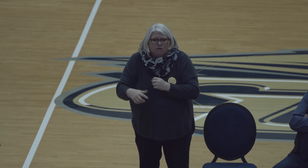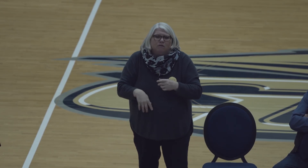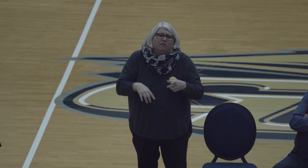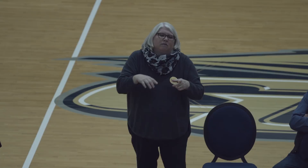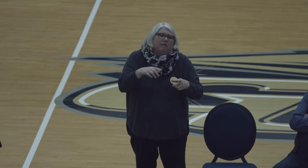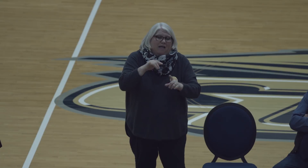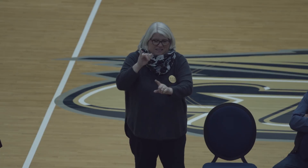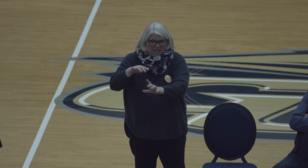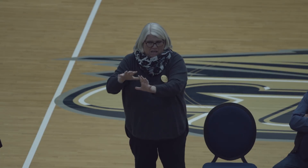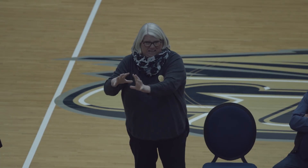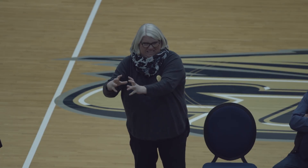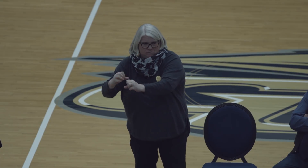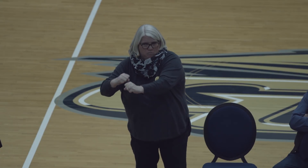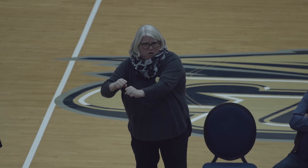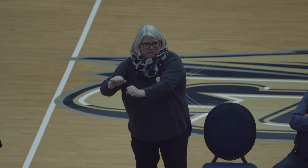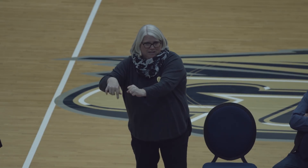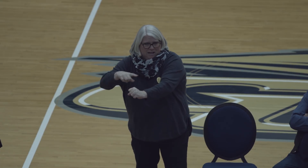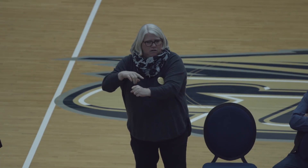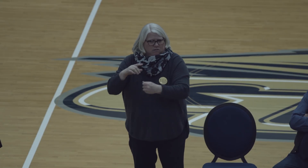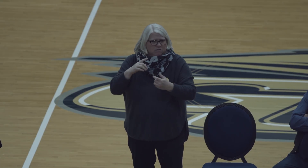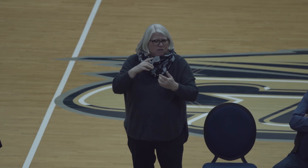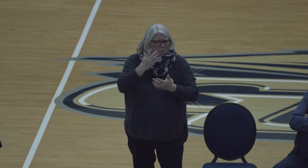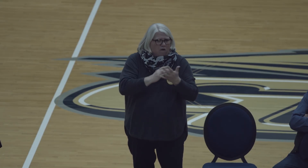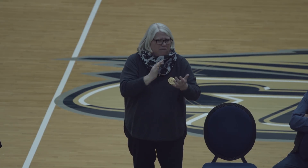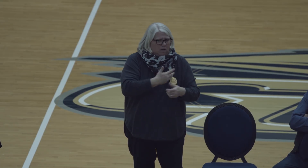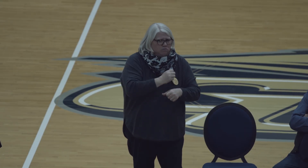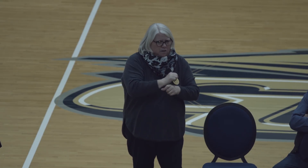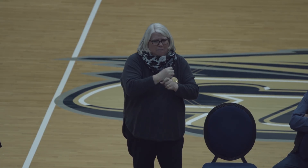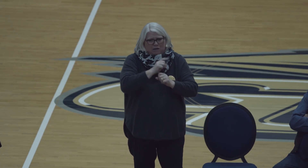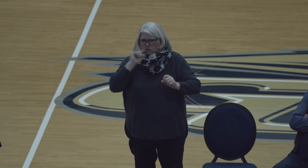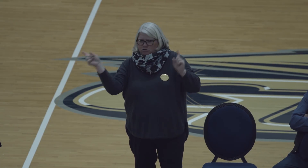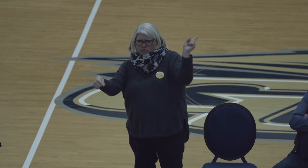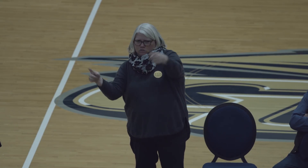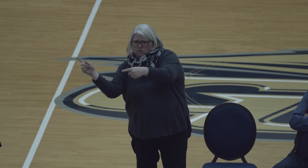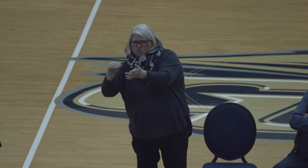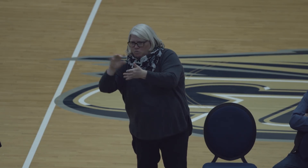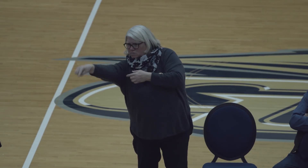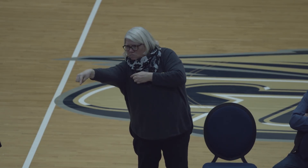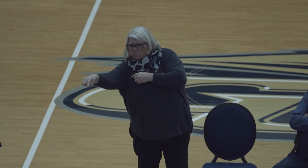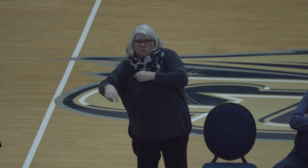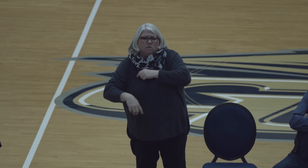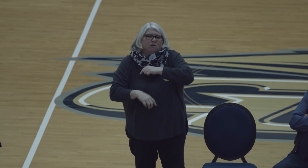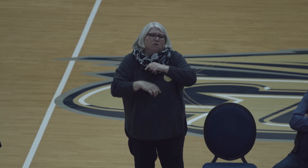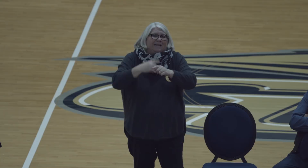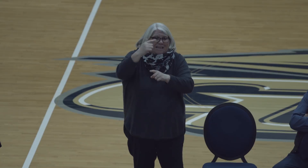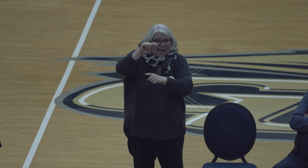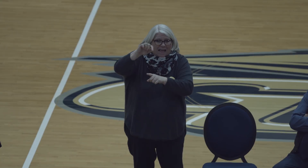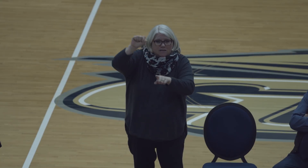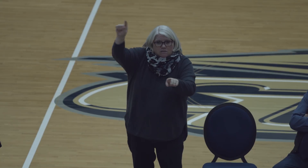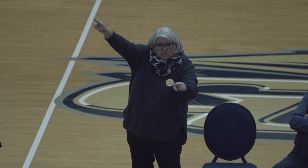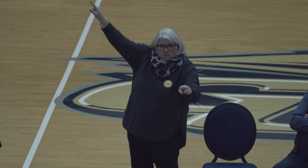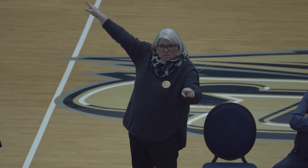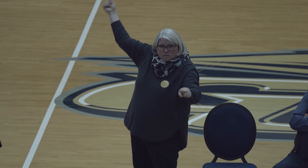phone calls for us. So that was one of our areas that we had to lock down and secure, and so we also